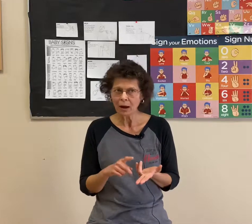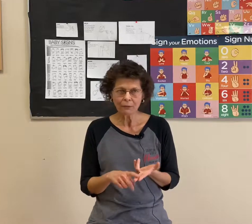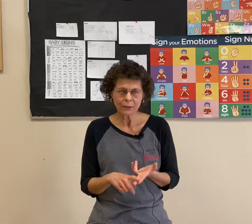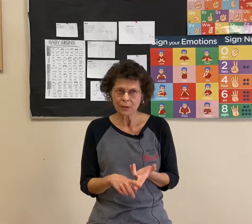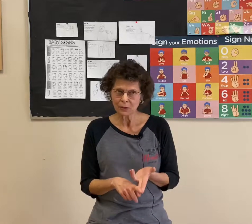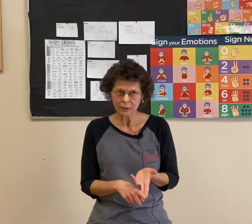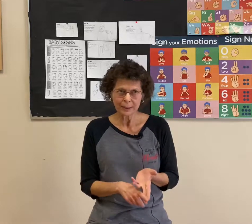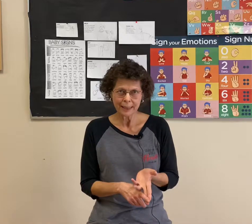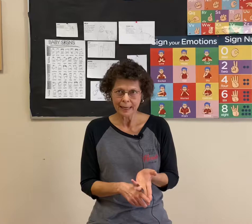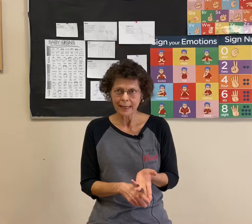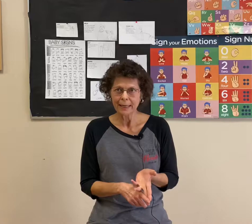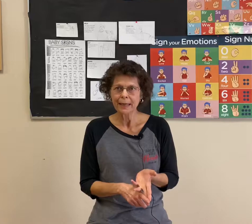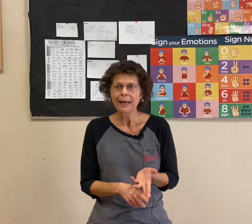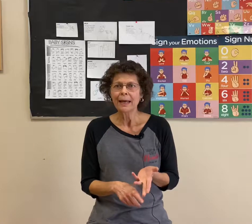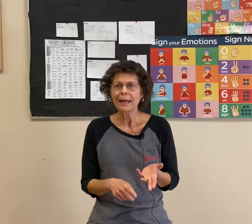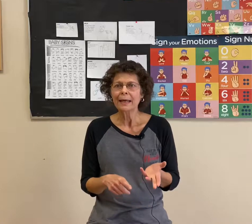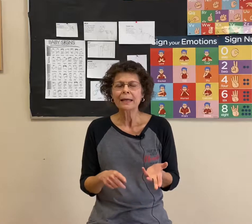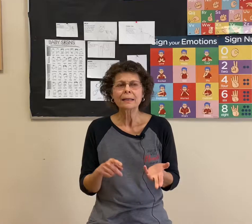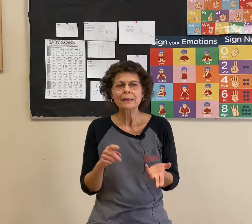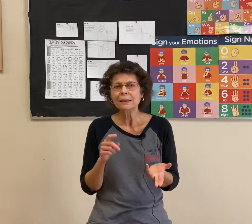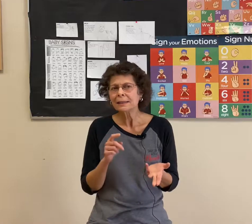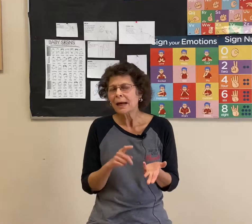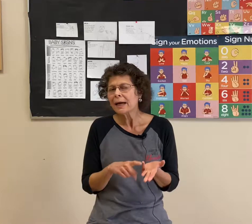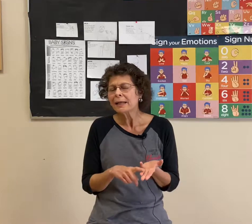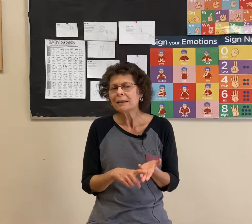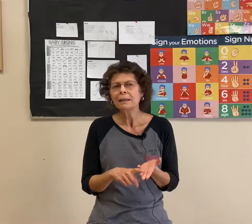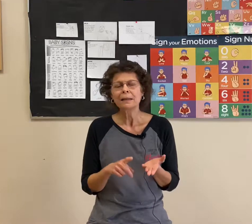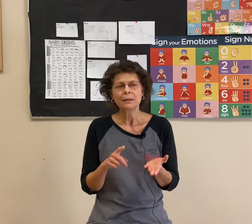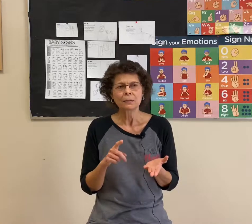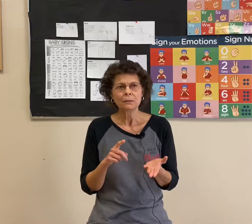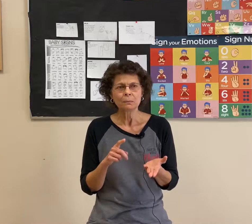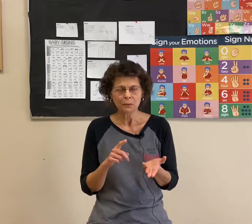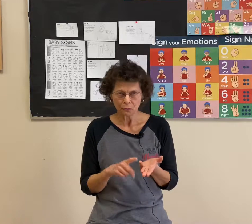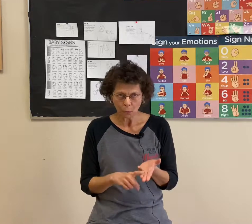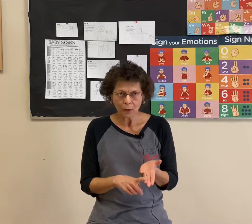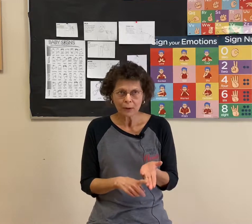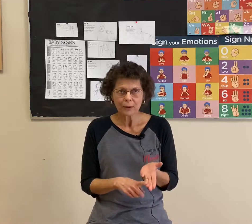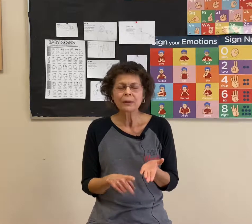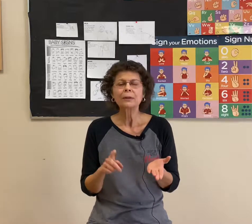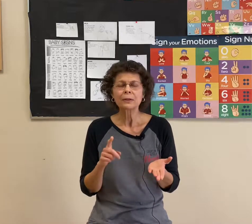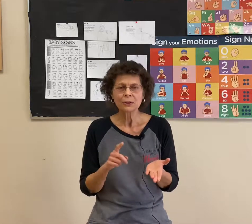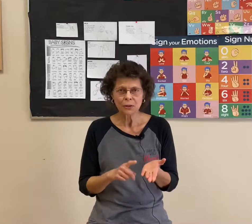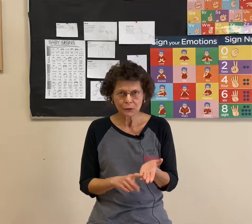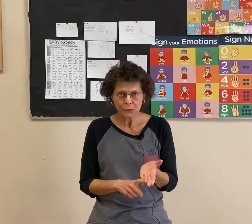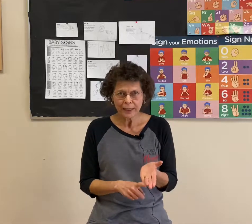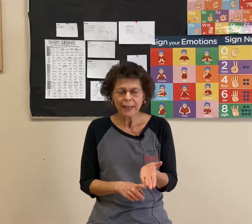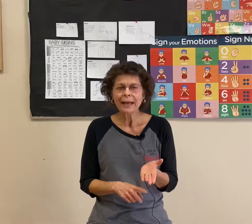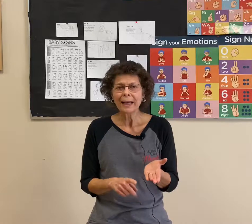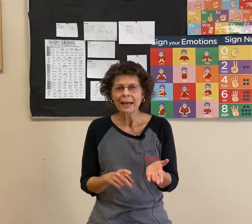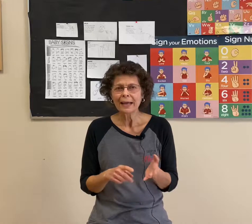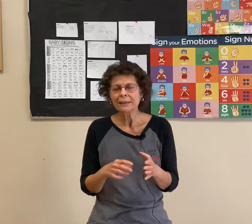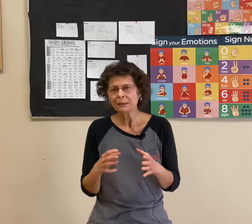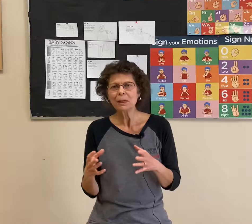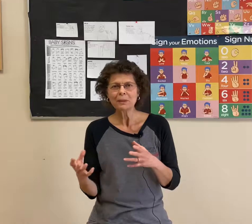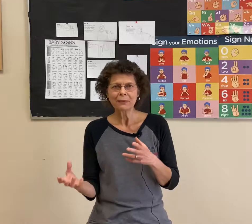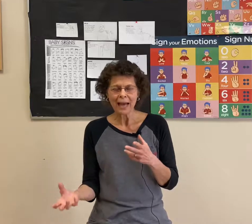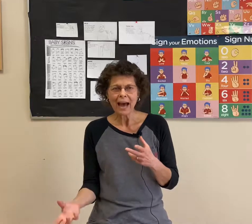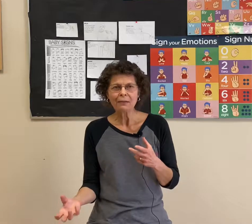often and during the day, and sign before during, and sometimes even after